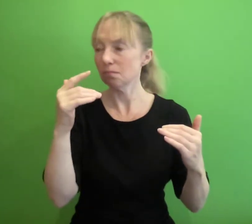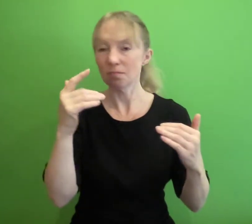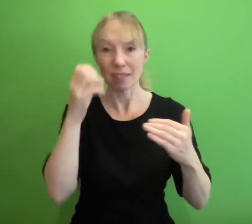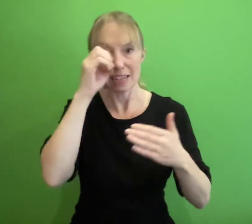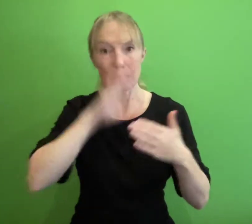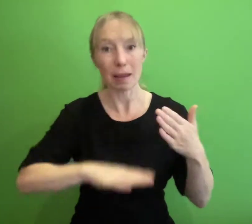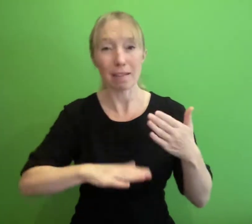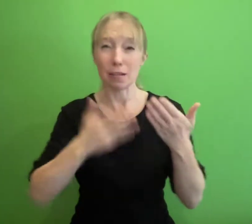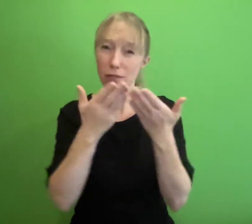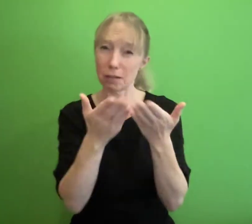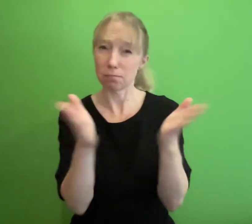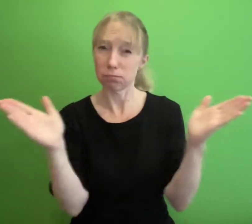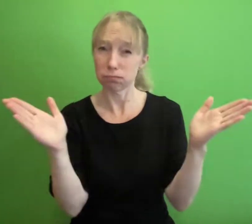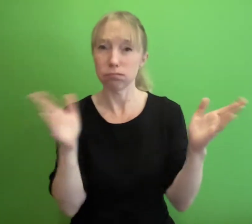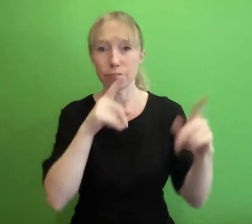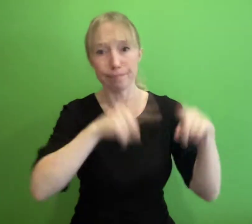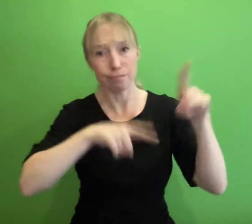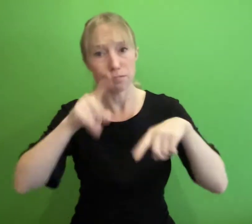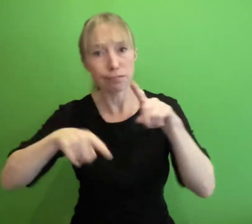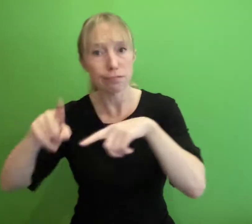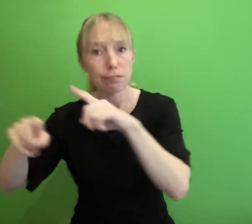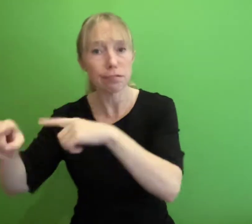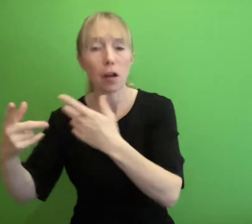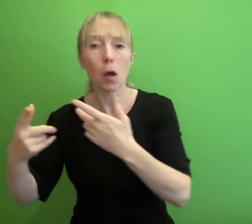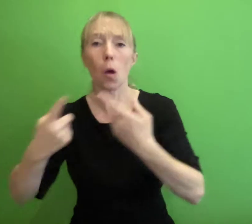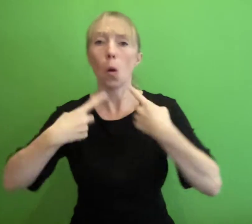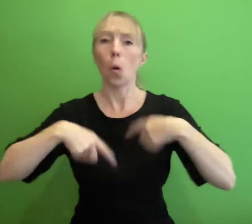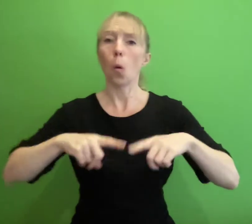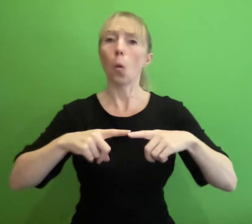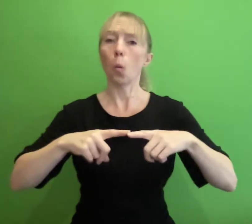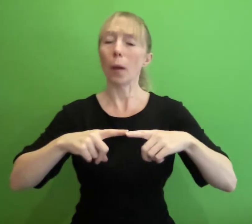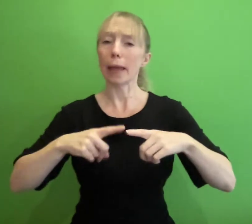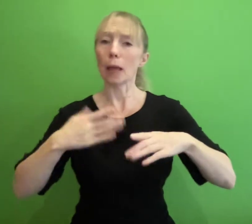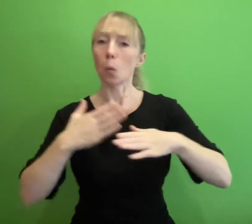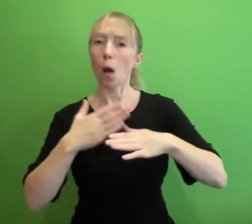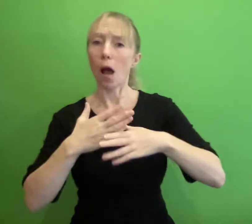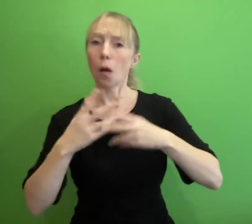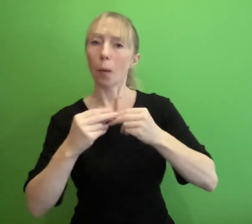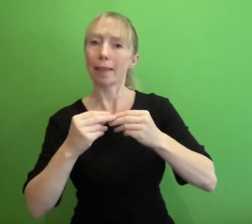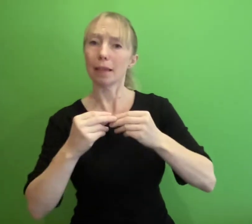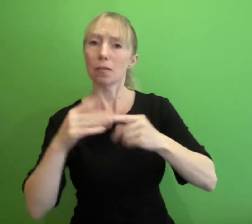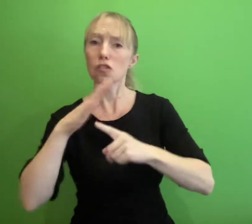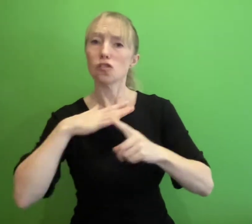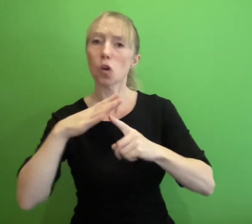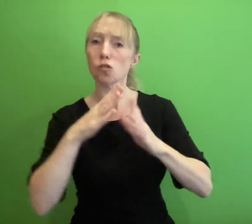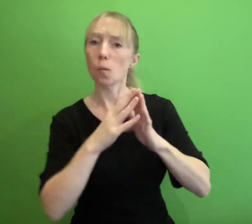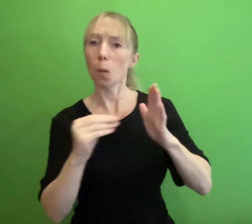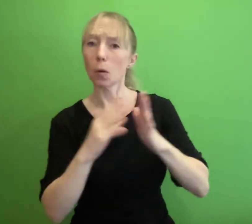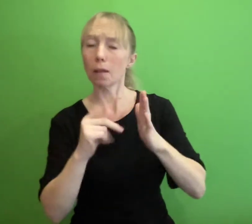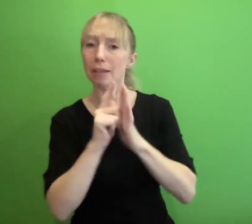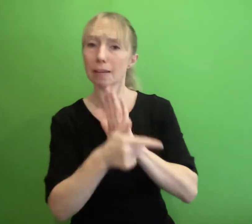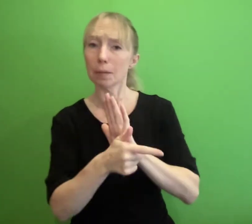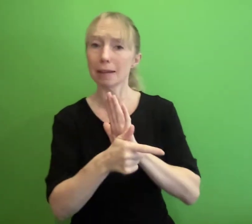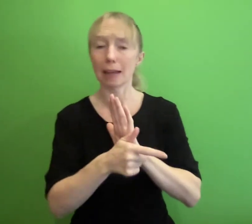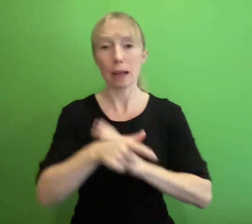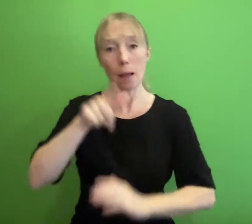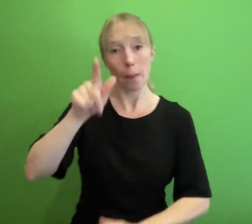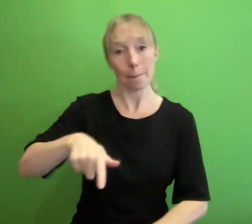diverse. We work from the social model of disability, which says that people are disabled by the barriers they